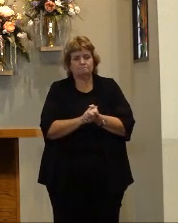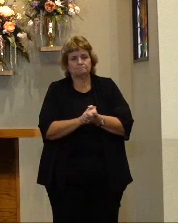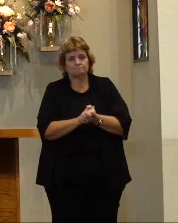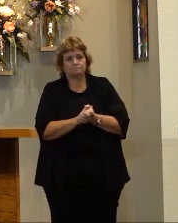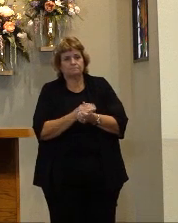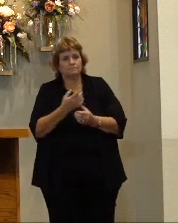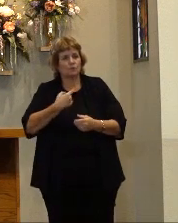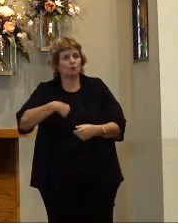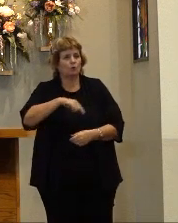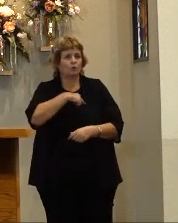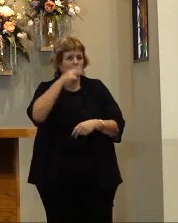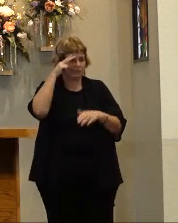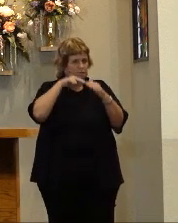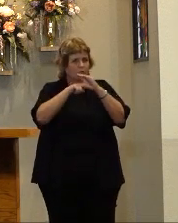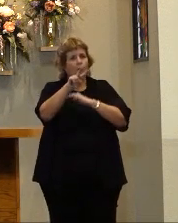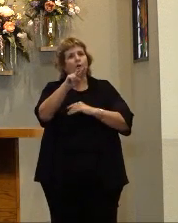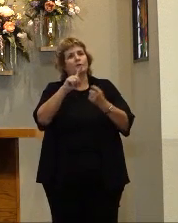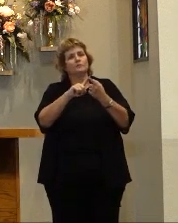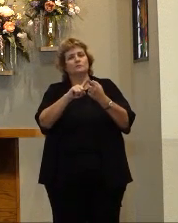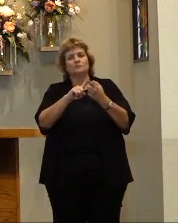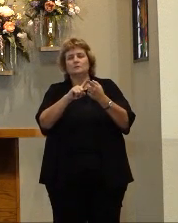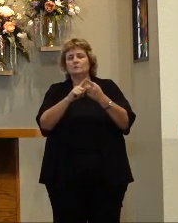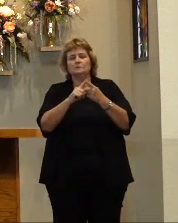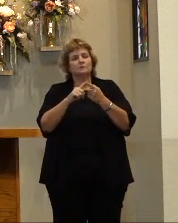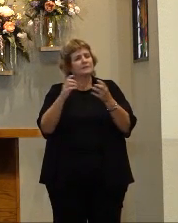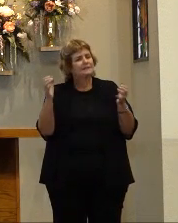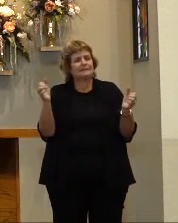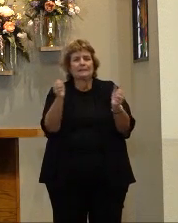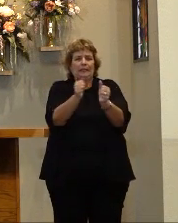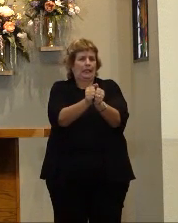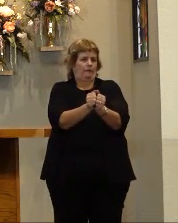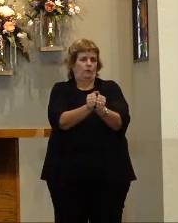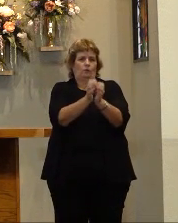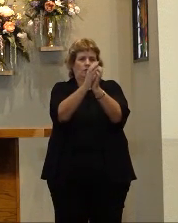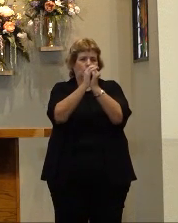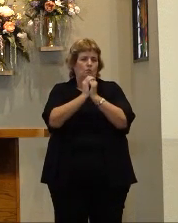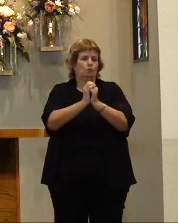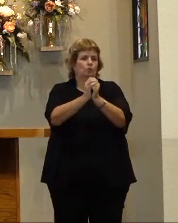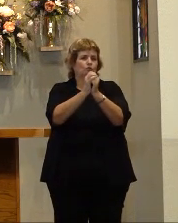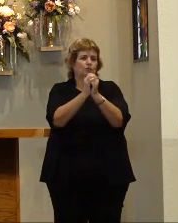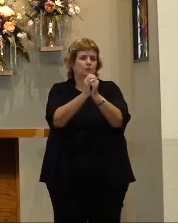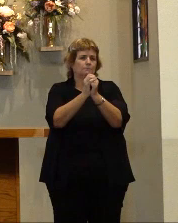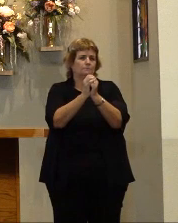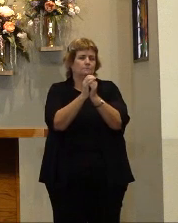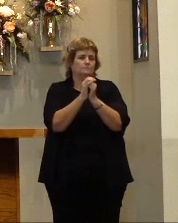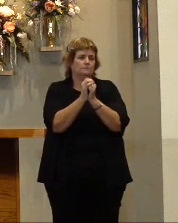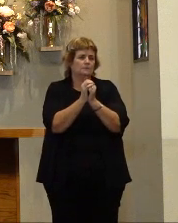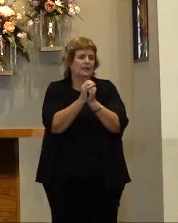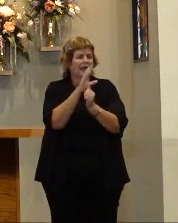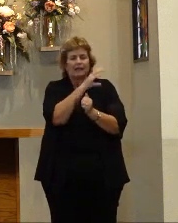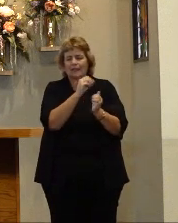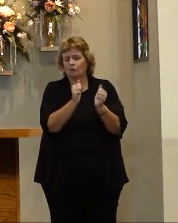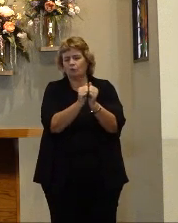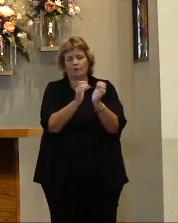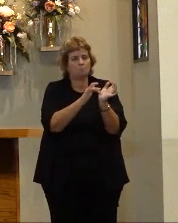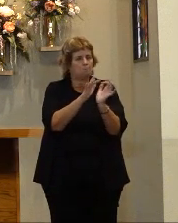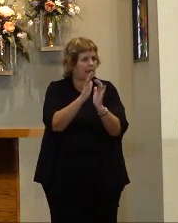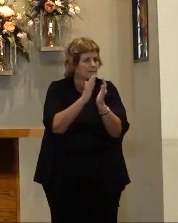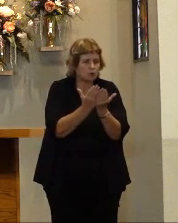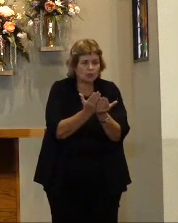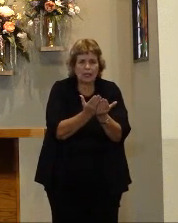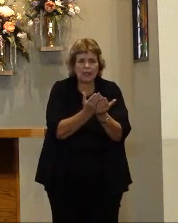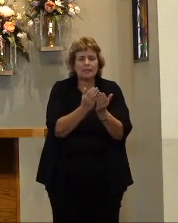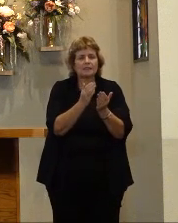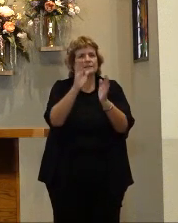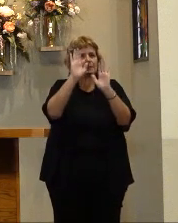look forward to getting together in worship and in Bible class and Sunday